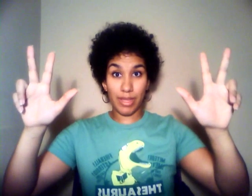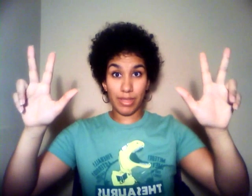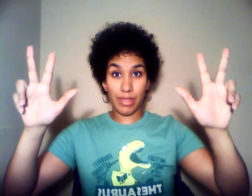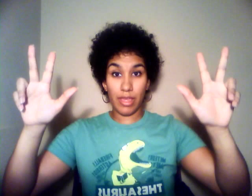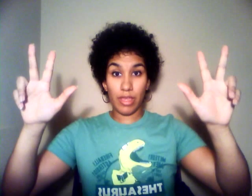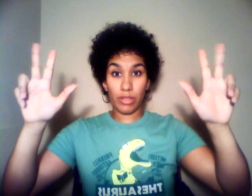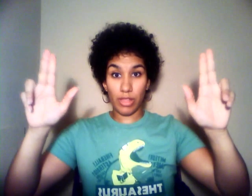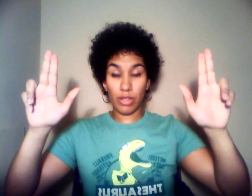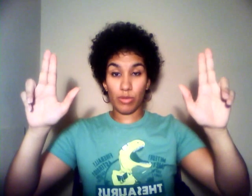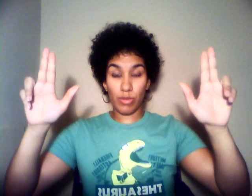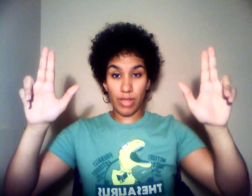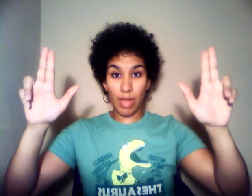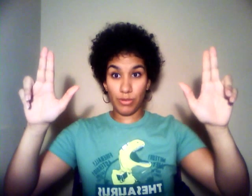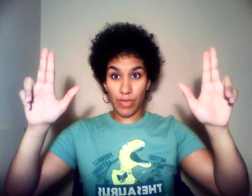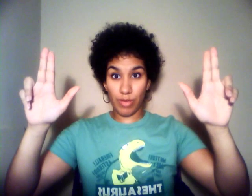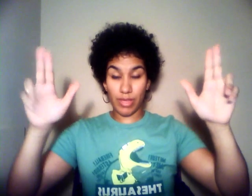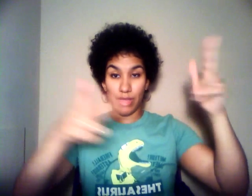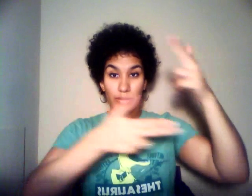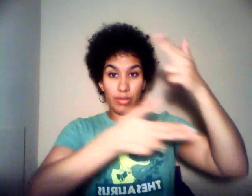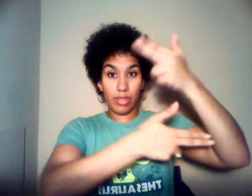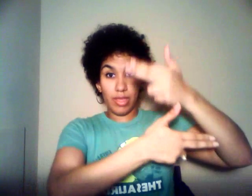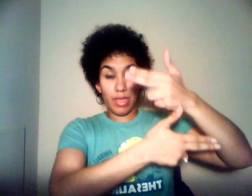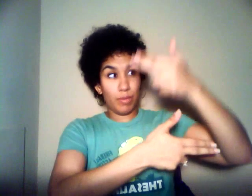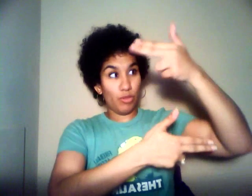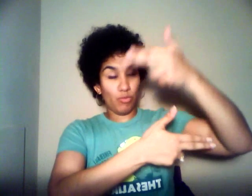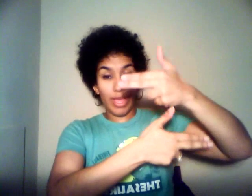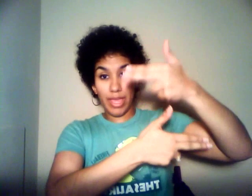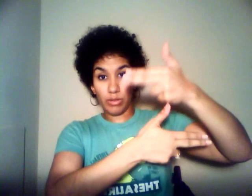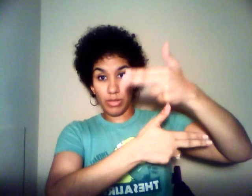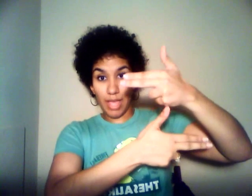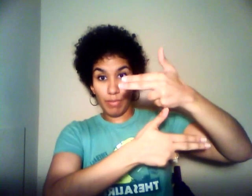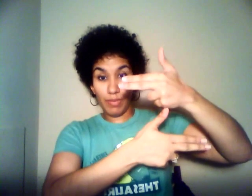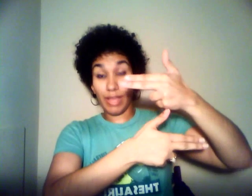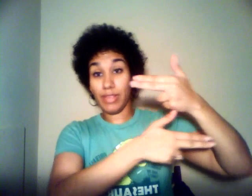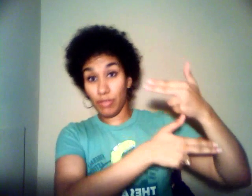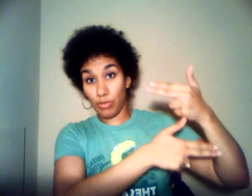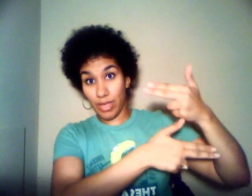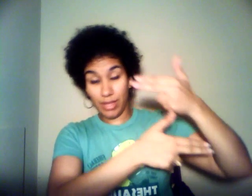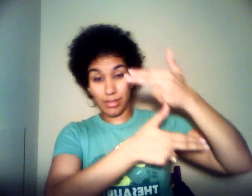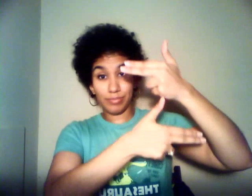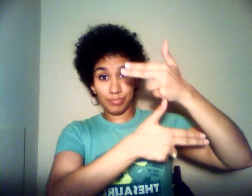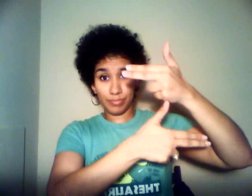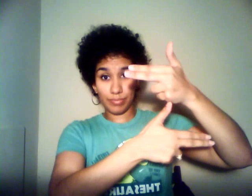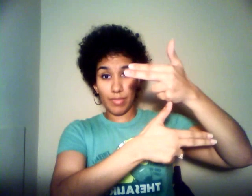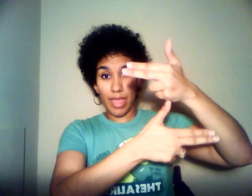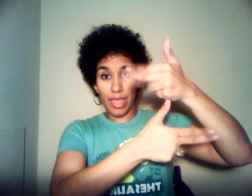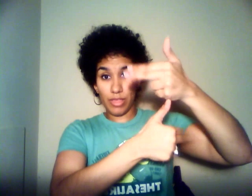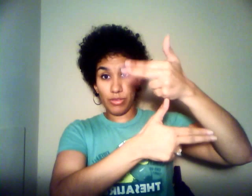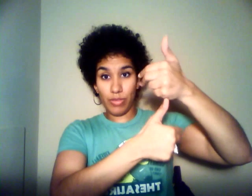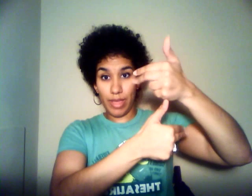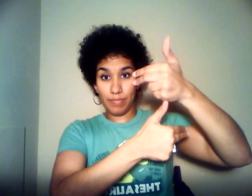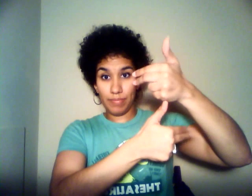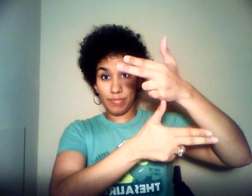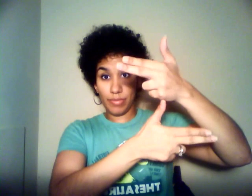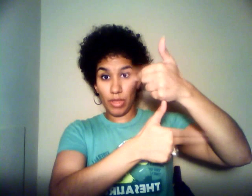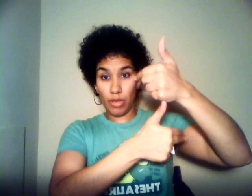signs. Just close those top 2 fingers together. Put the right hand on top of the left if you're right-handed, and just do that.